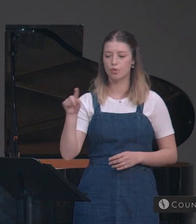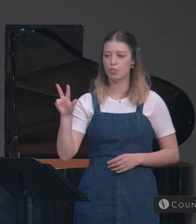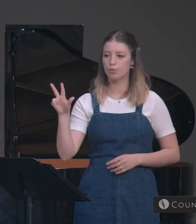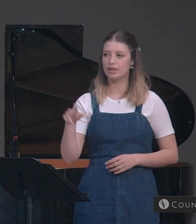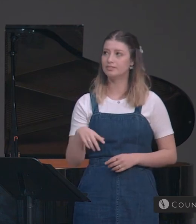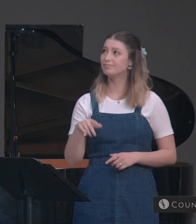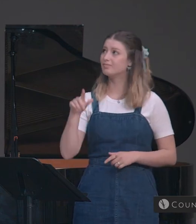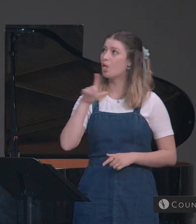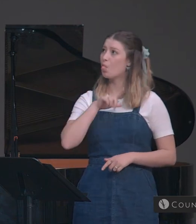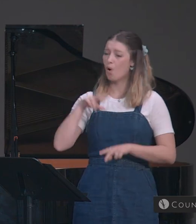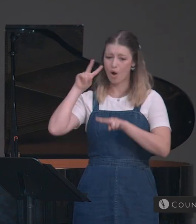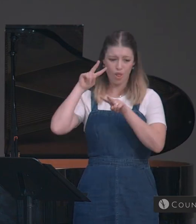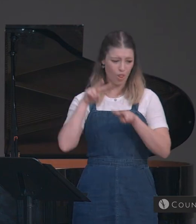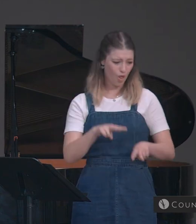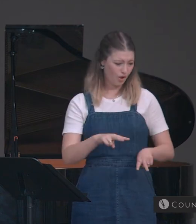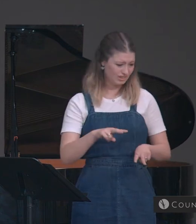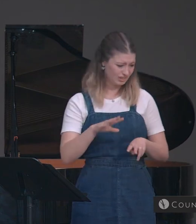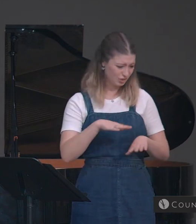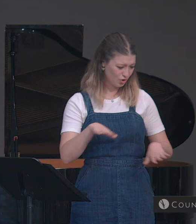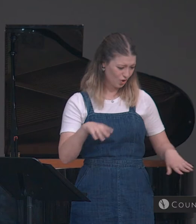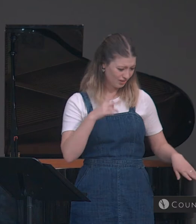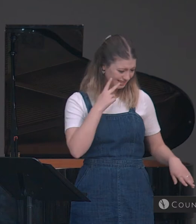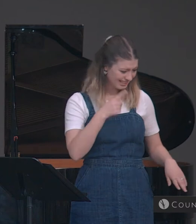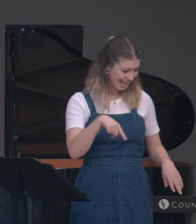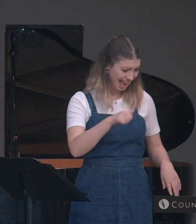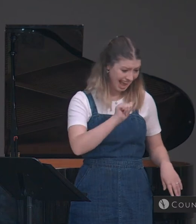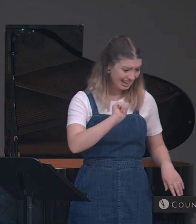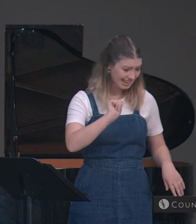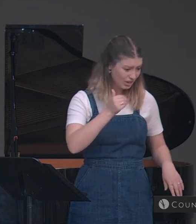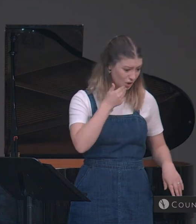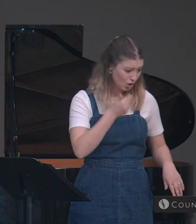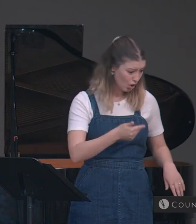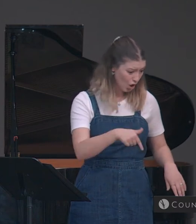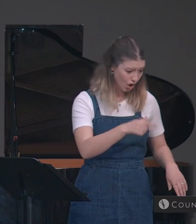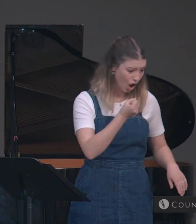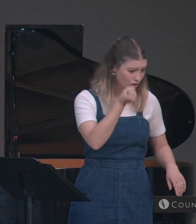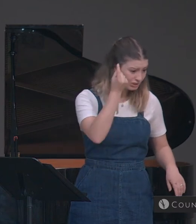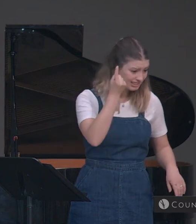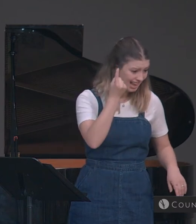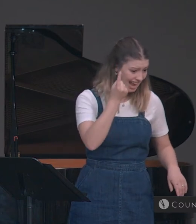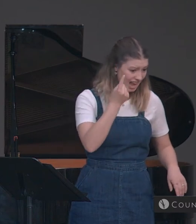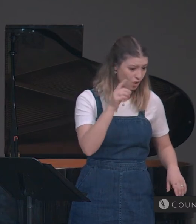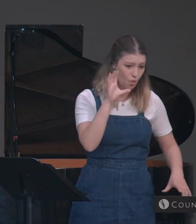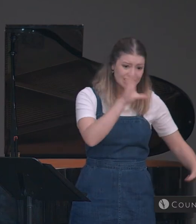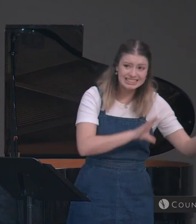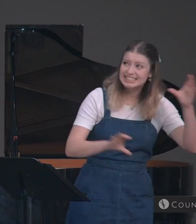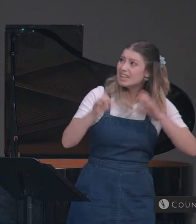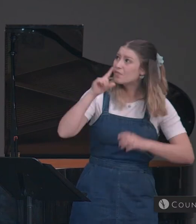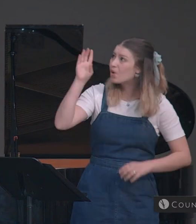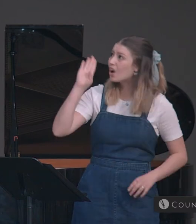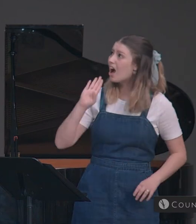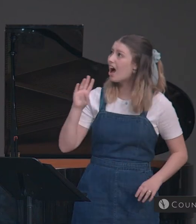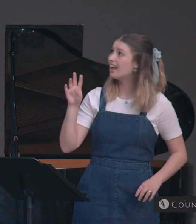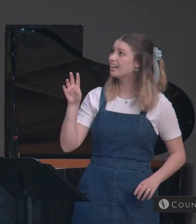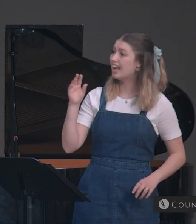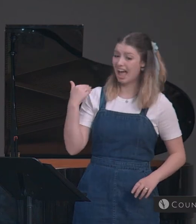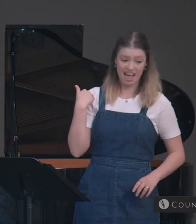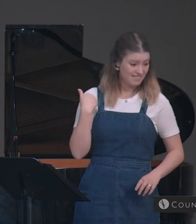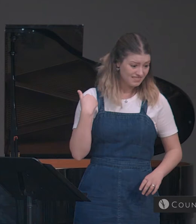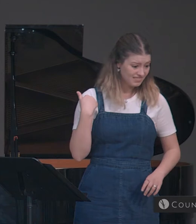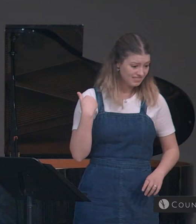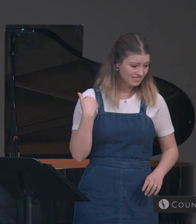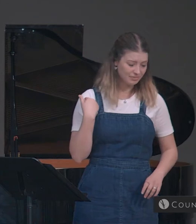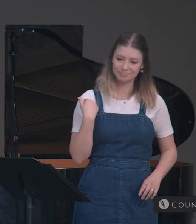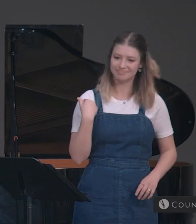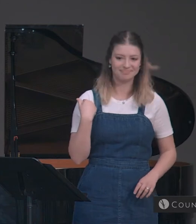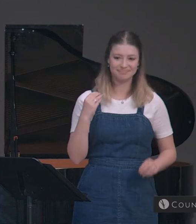on the children of man to see if there are any who understand, who seek after God. They have all